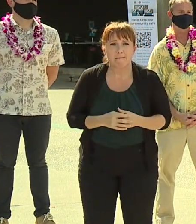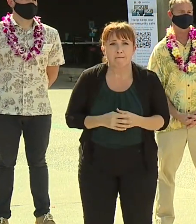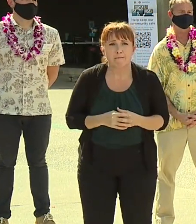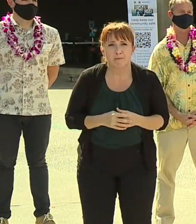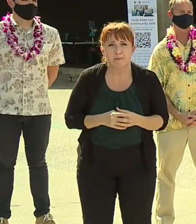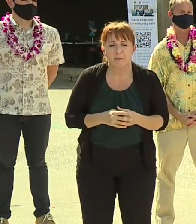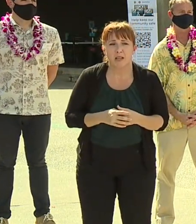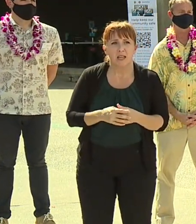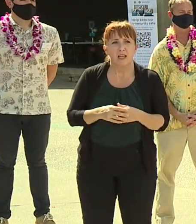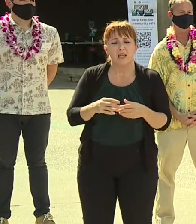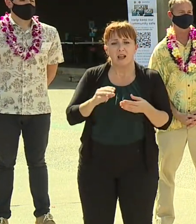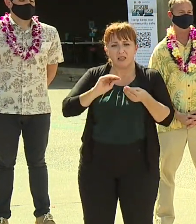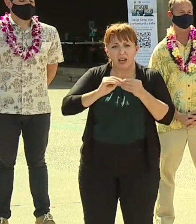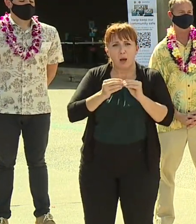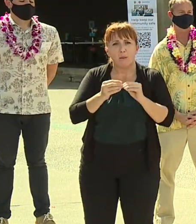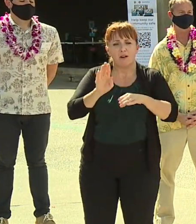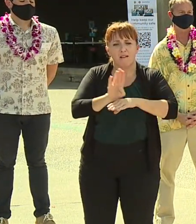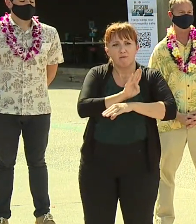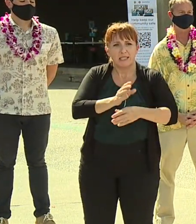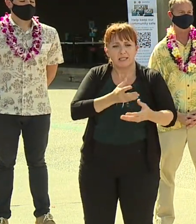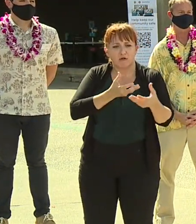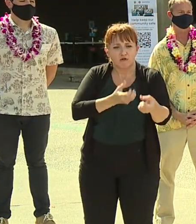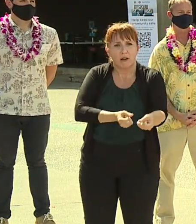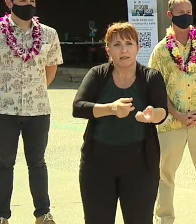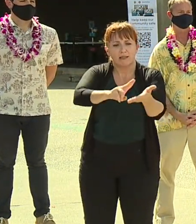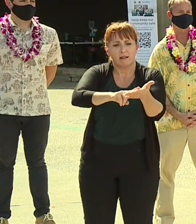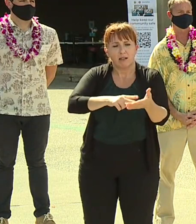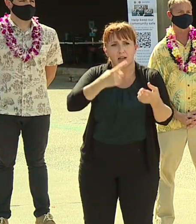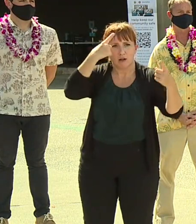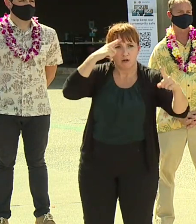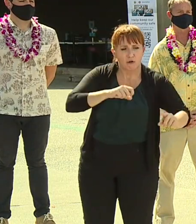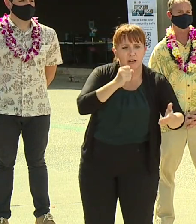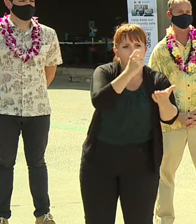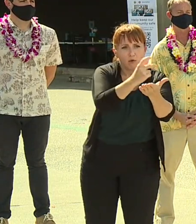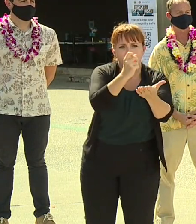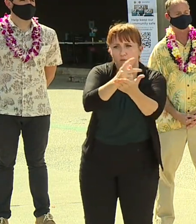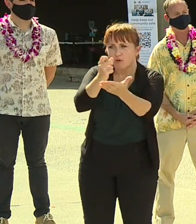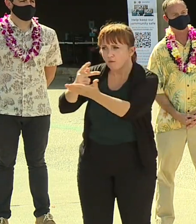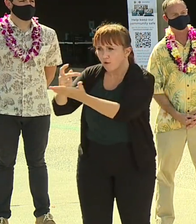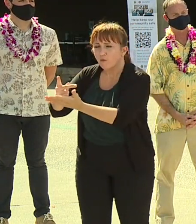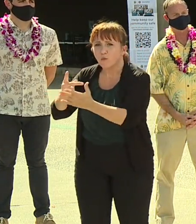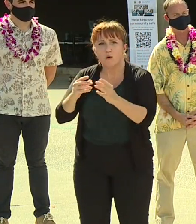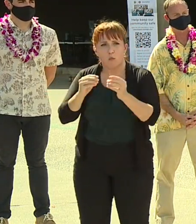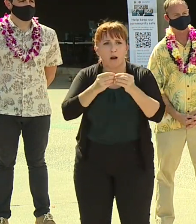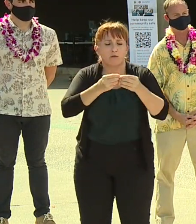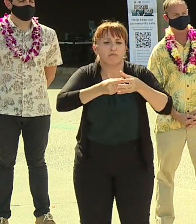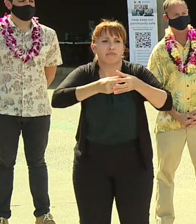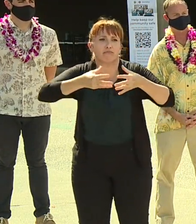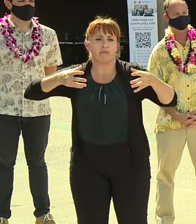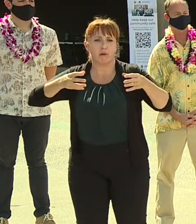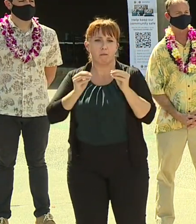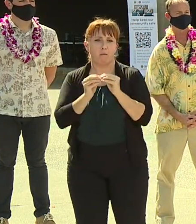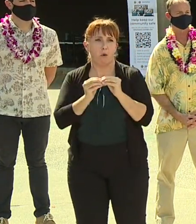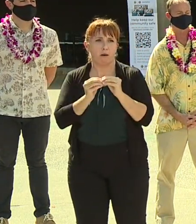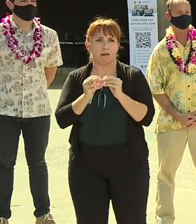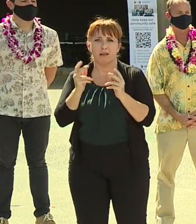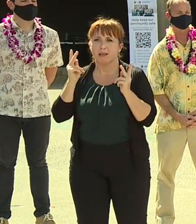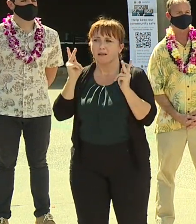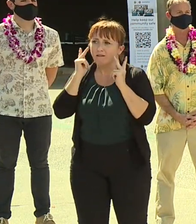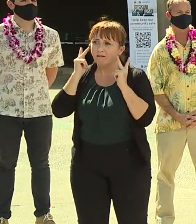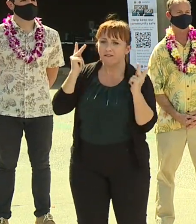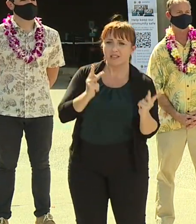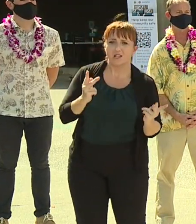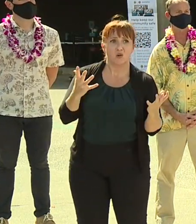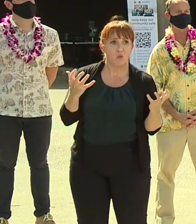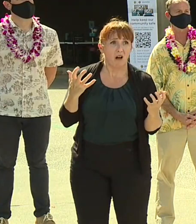number of trusted partners. We do know that many want to travel to the islands, and we want them to be able